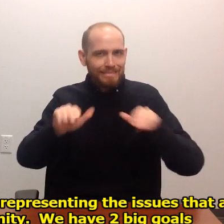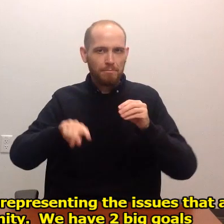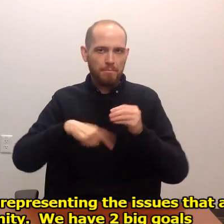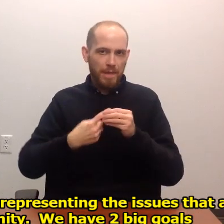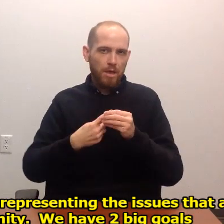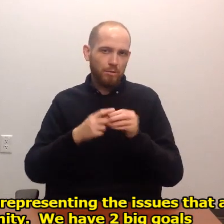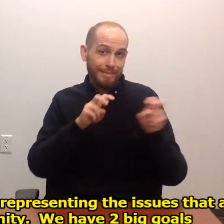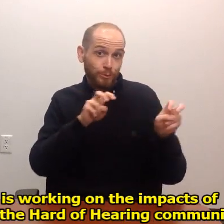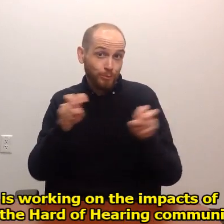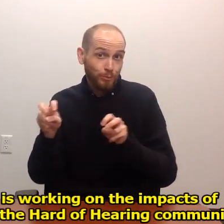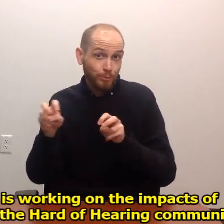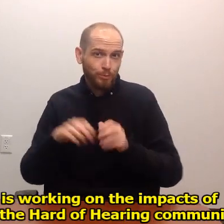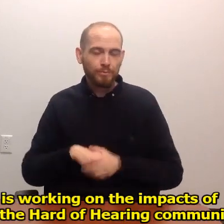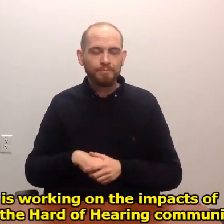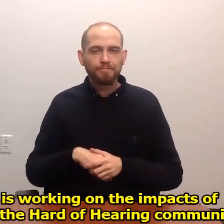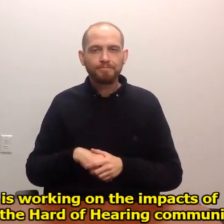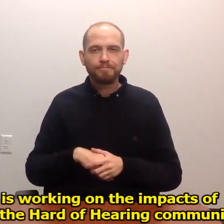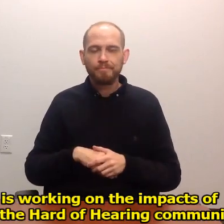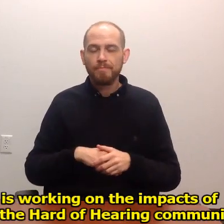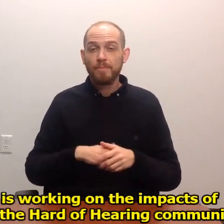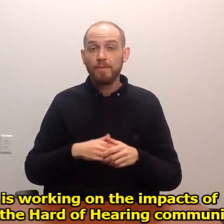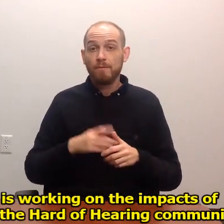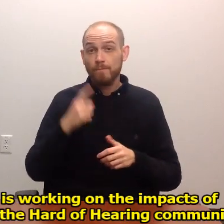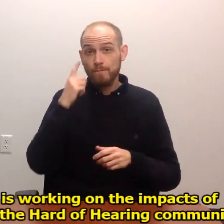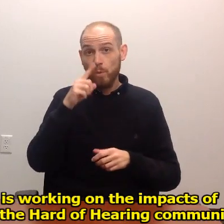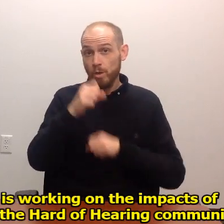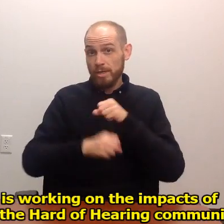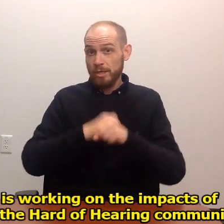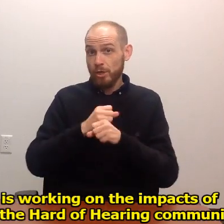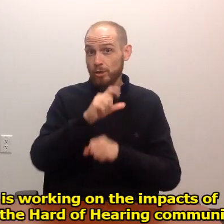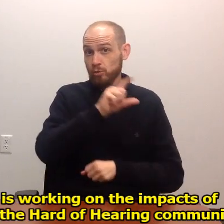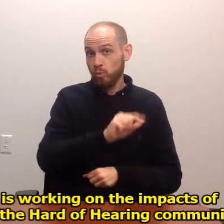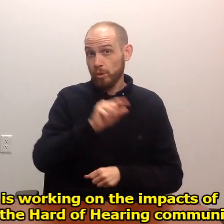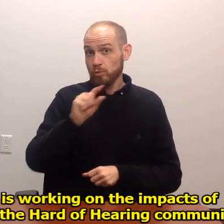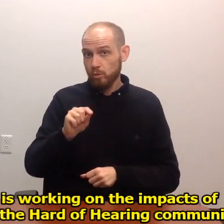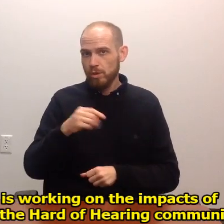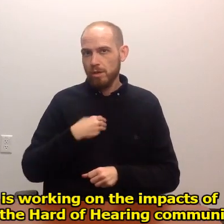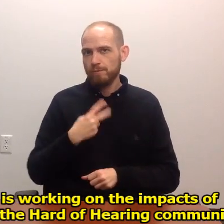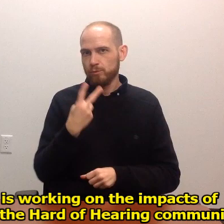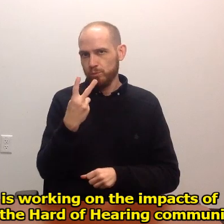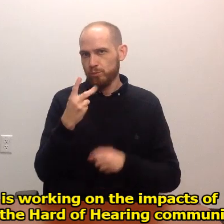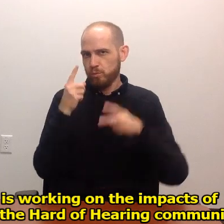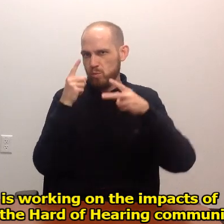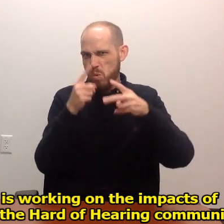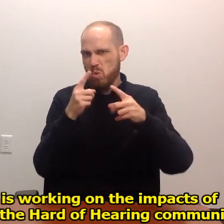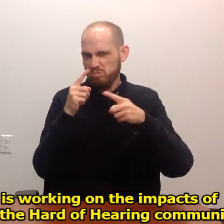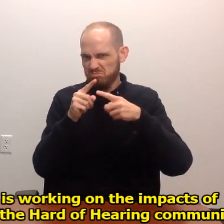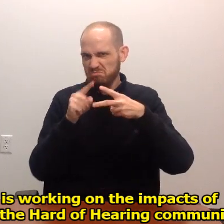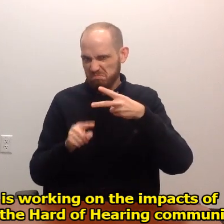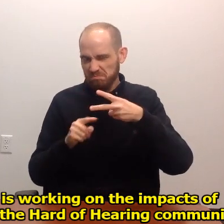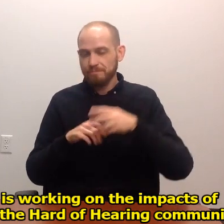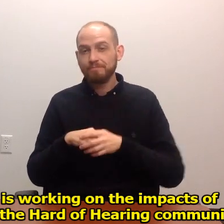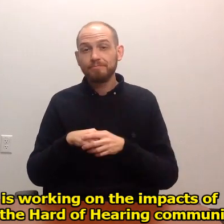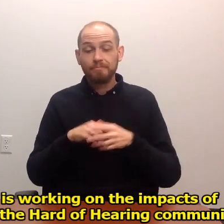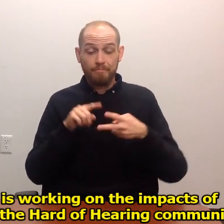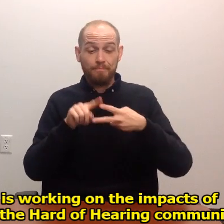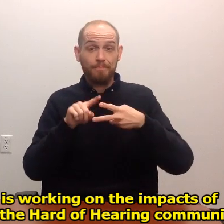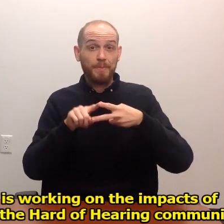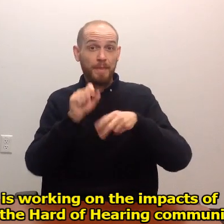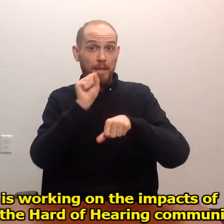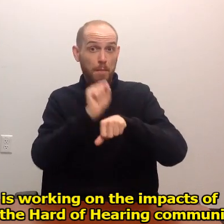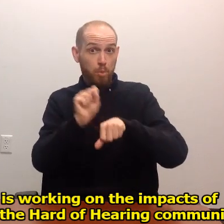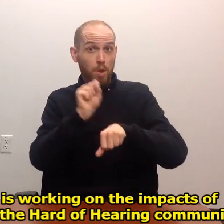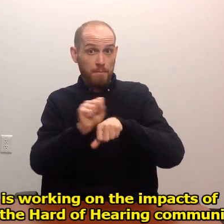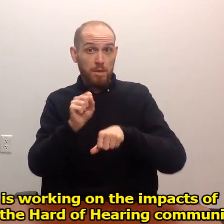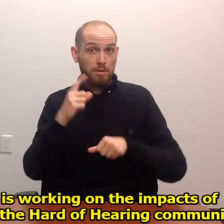two big goals coming up in 2020, which is working on the impacts of employment in